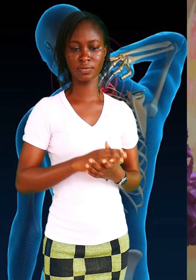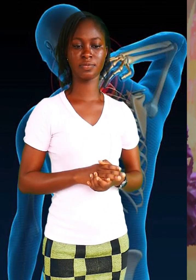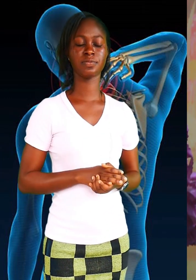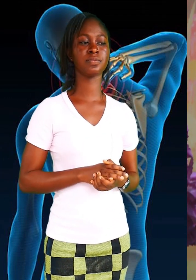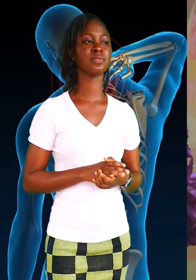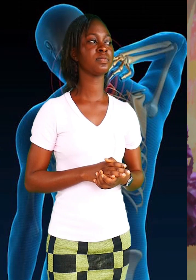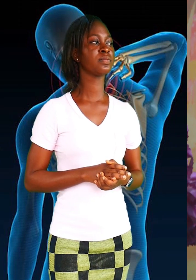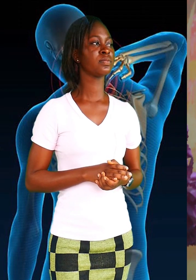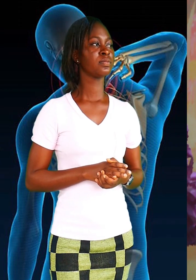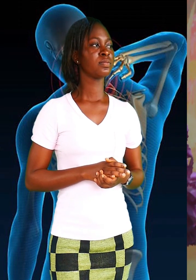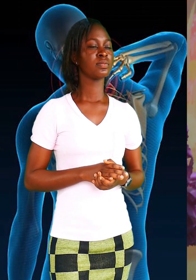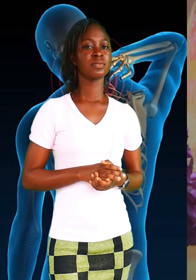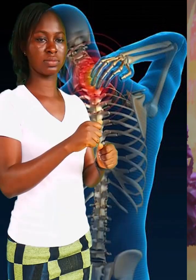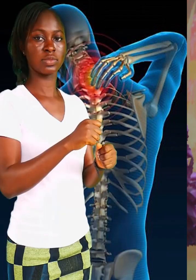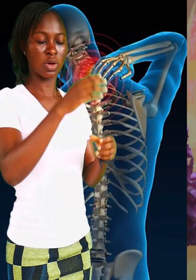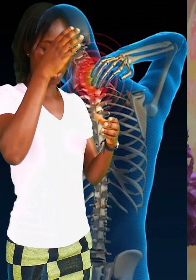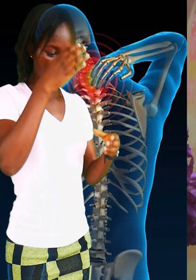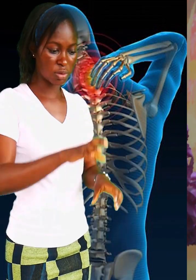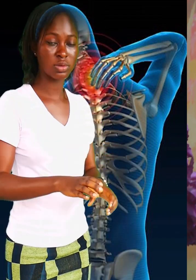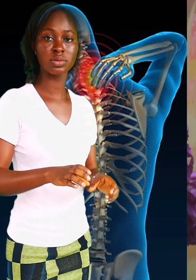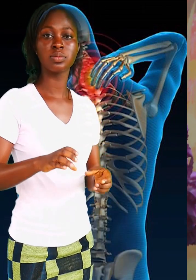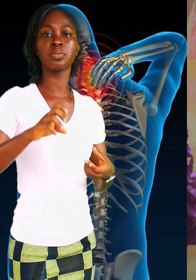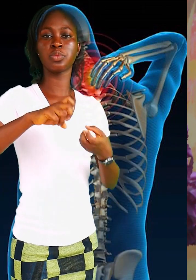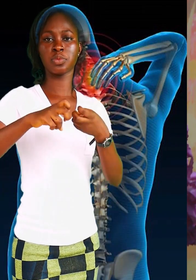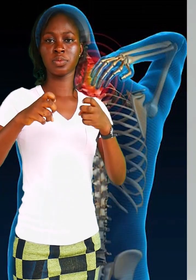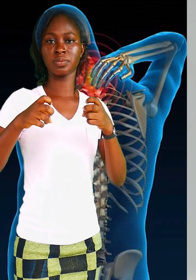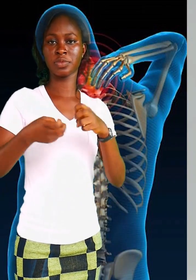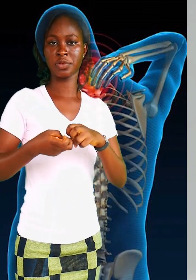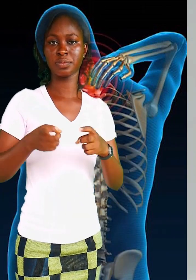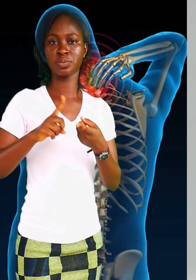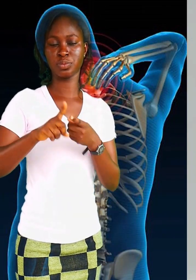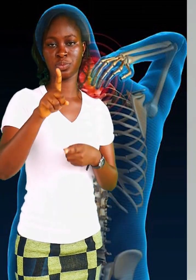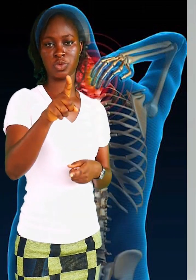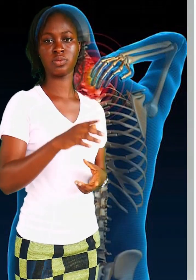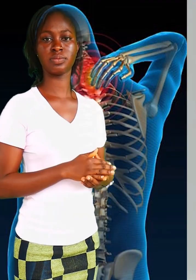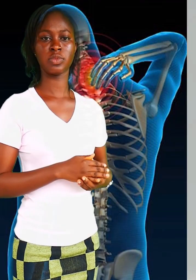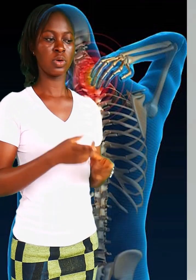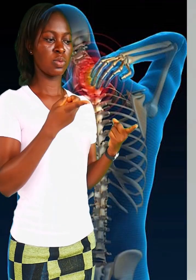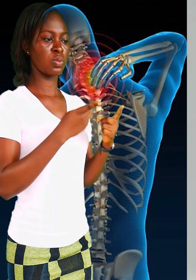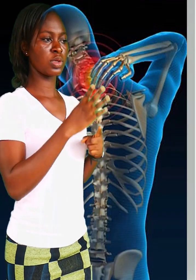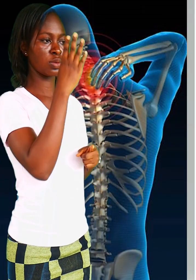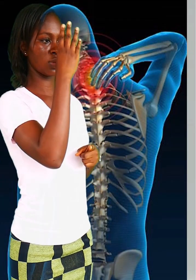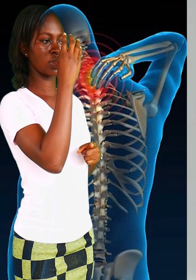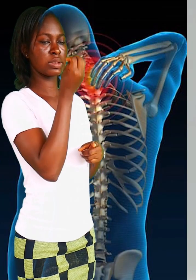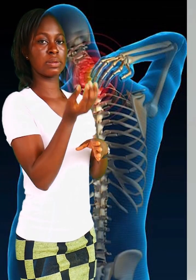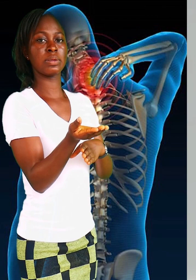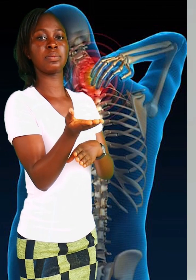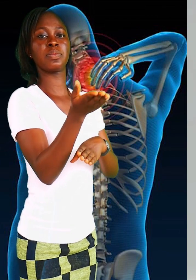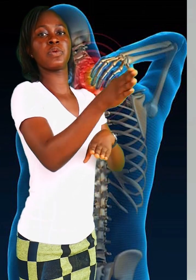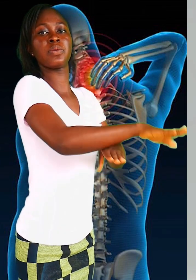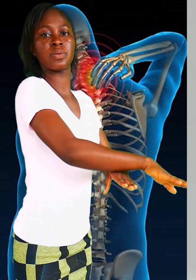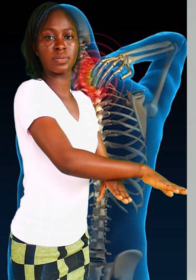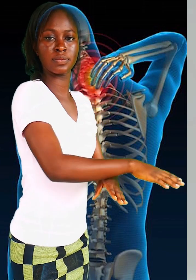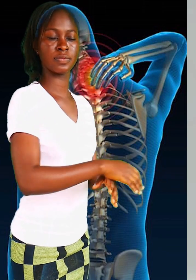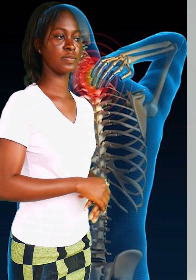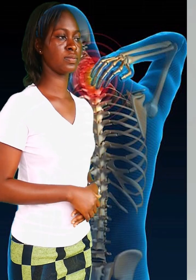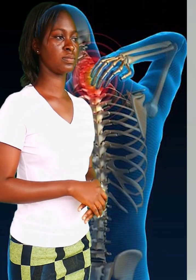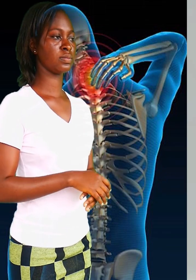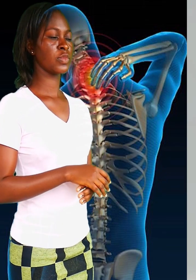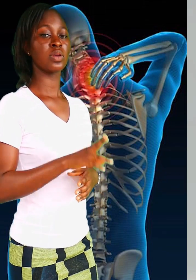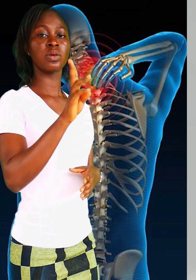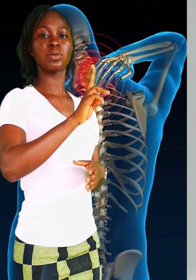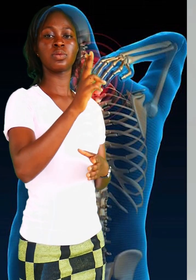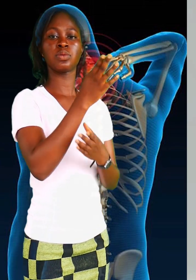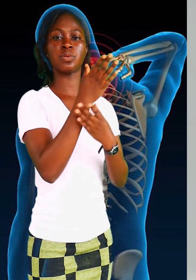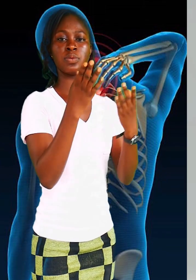how bane koto wa fu no no obi o dabutu wo mpaso and na mutu say wo de won sabe go